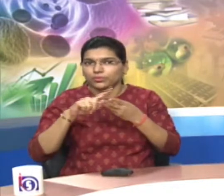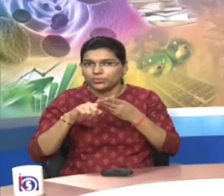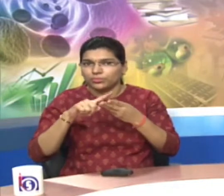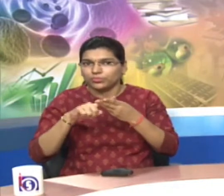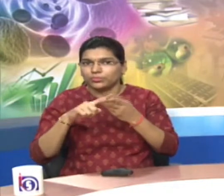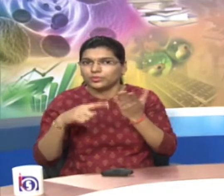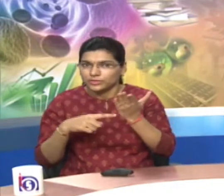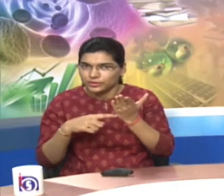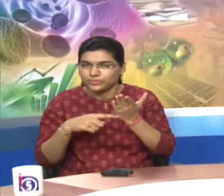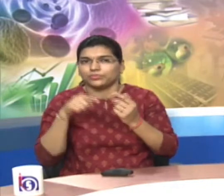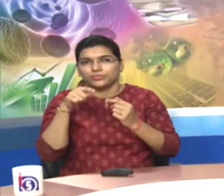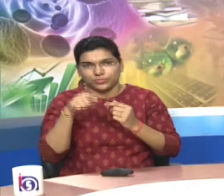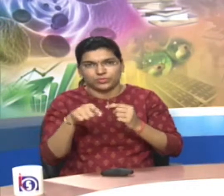worksheets.